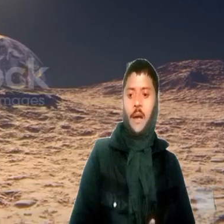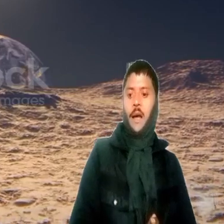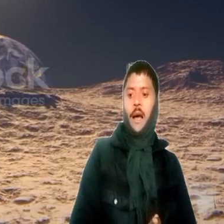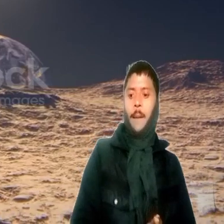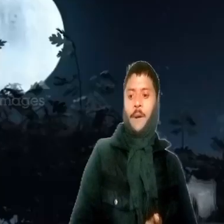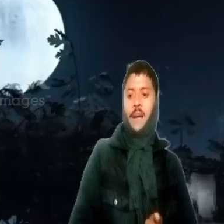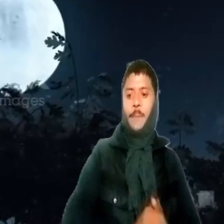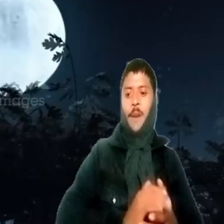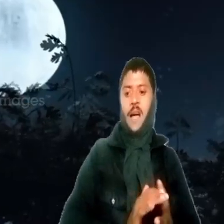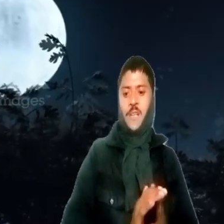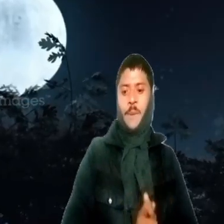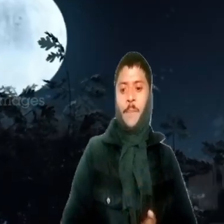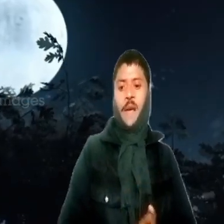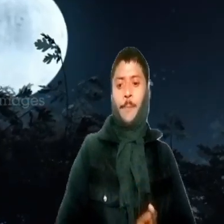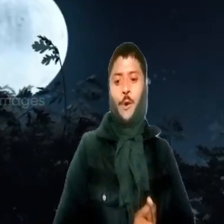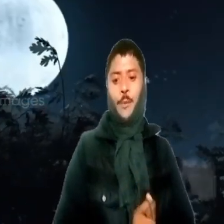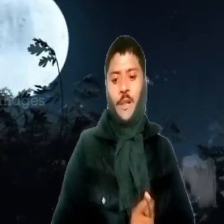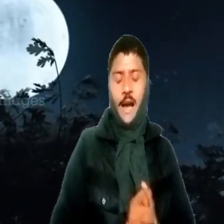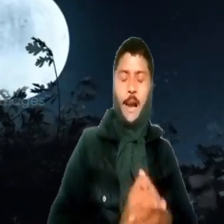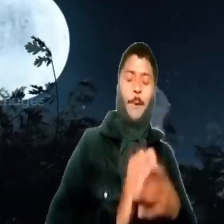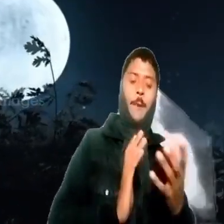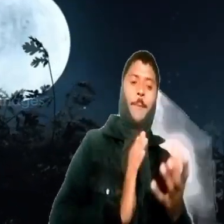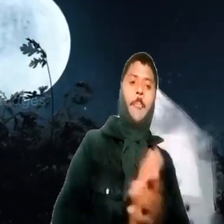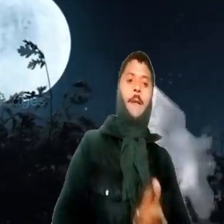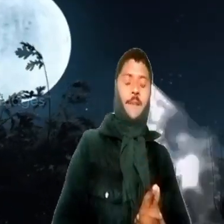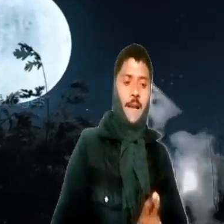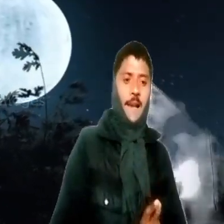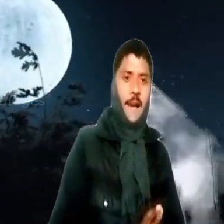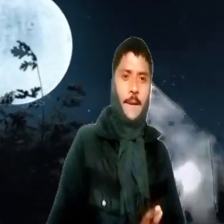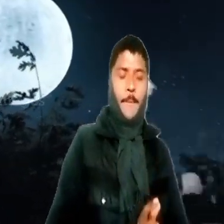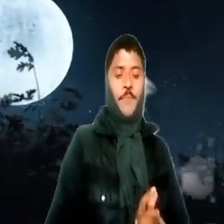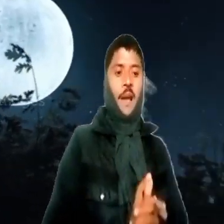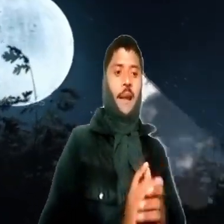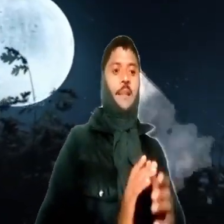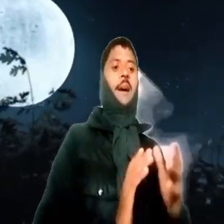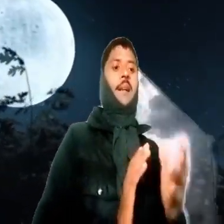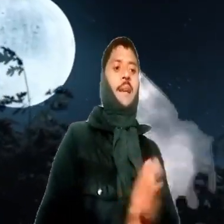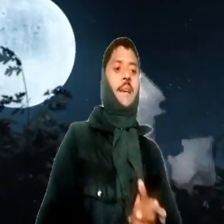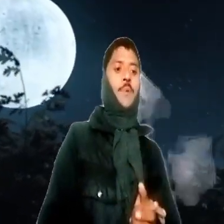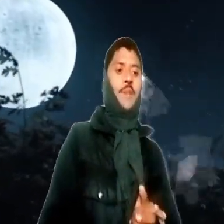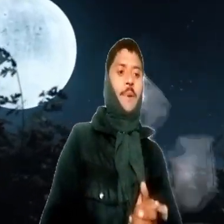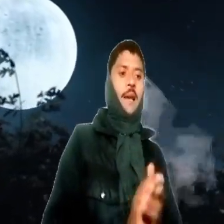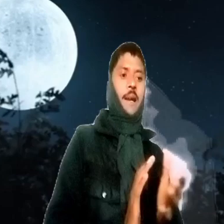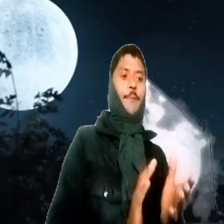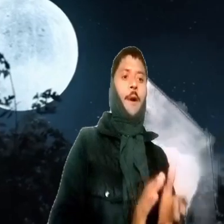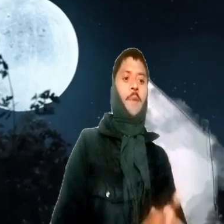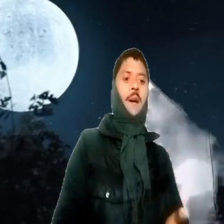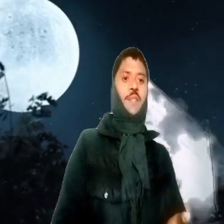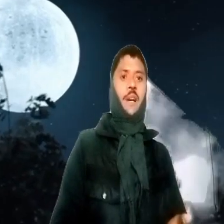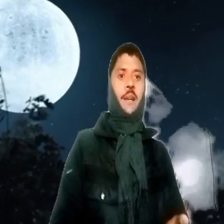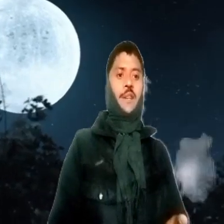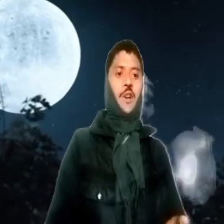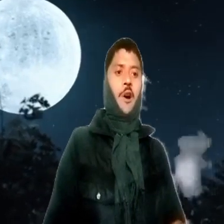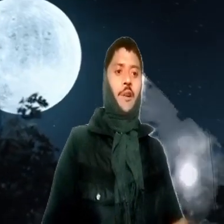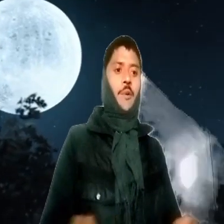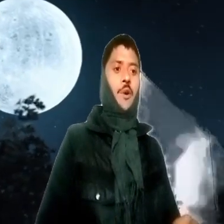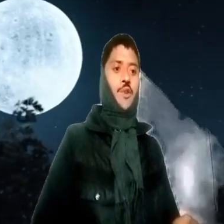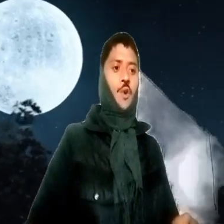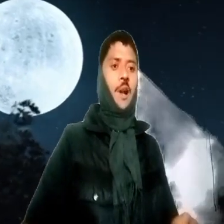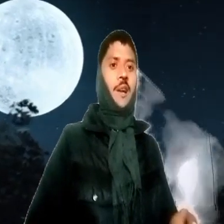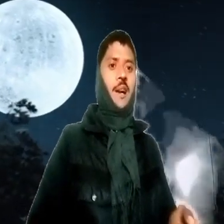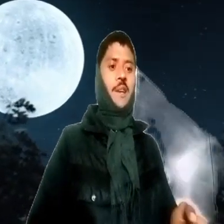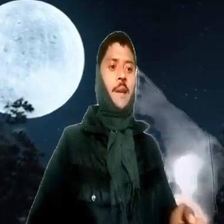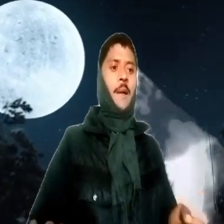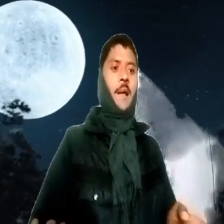purposes. After that, plants prepare food with the help of sunlight, and the energy which we get from the sun is